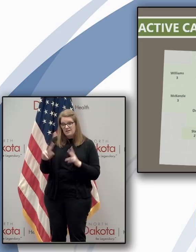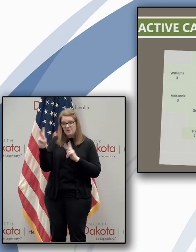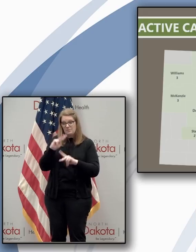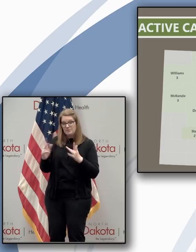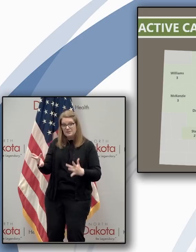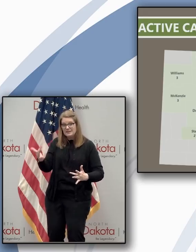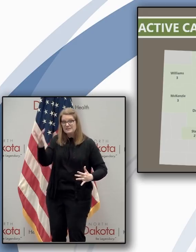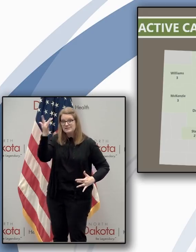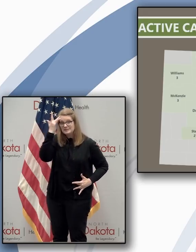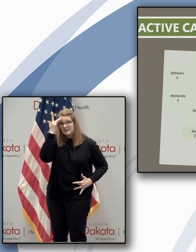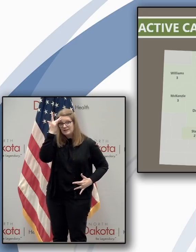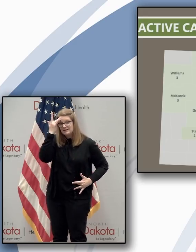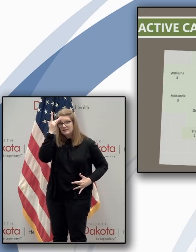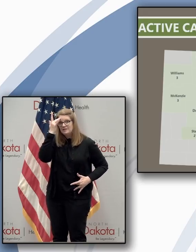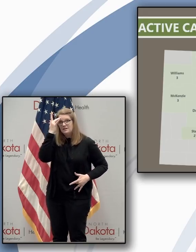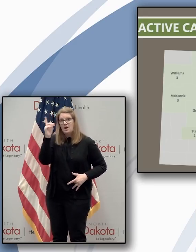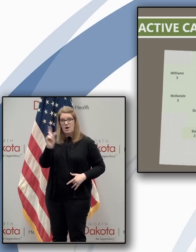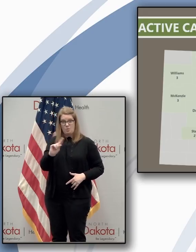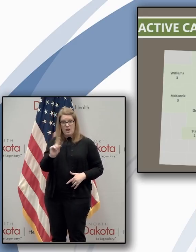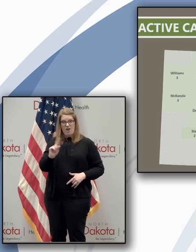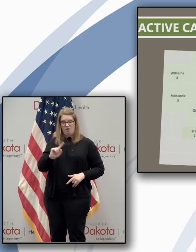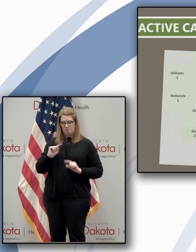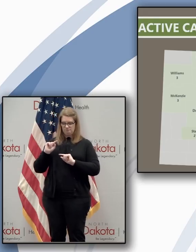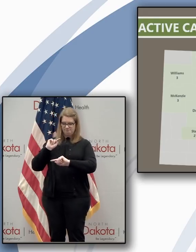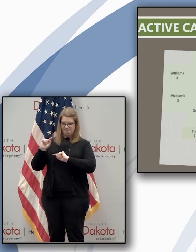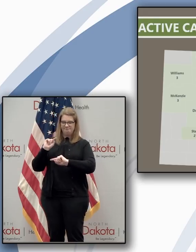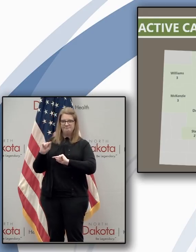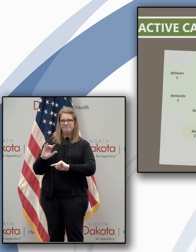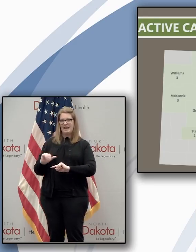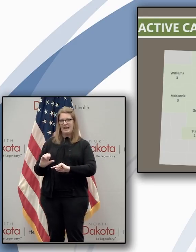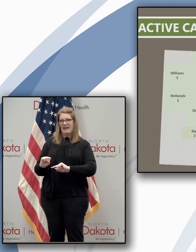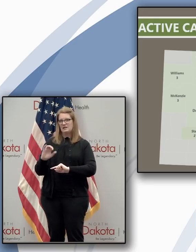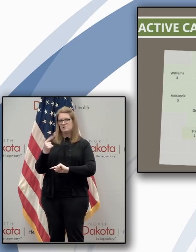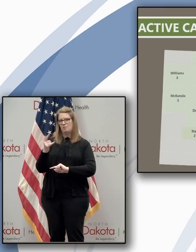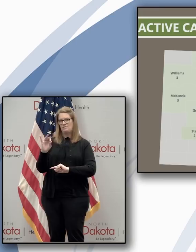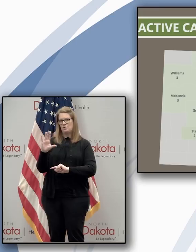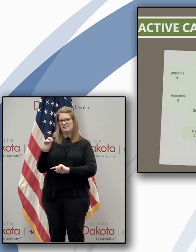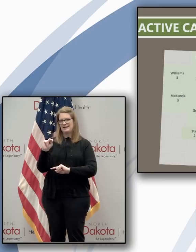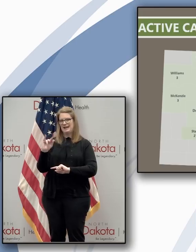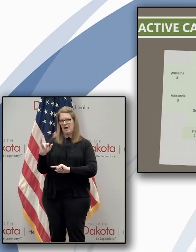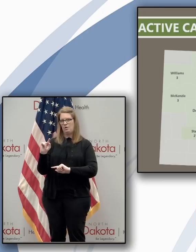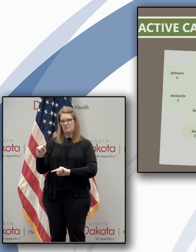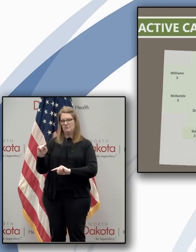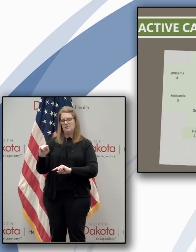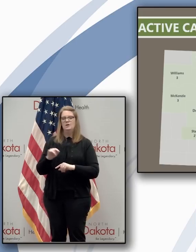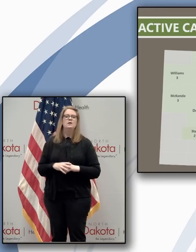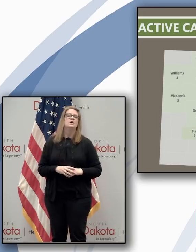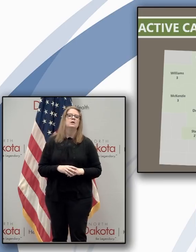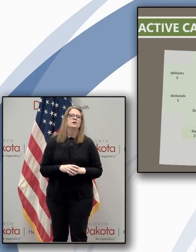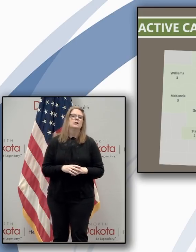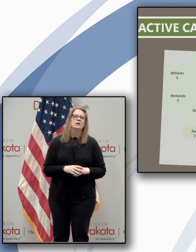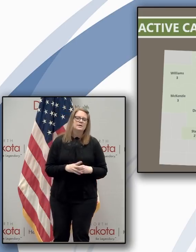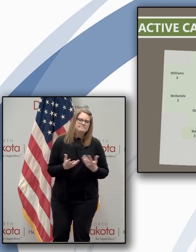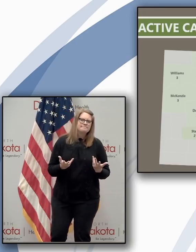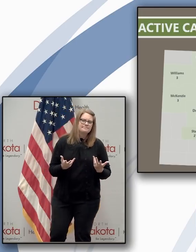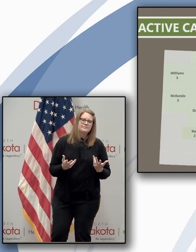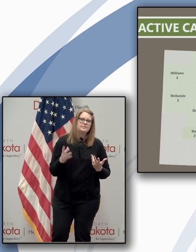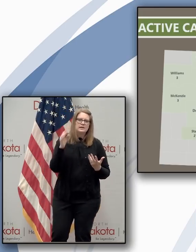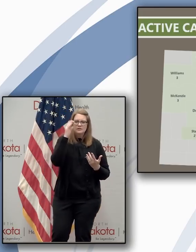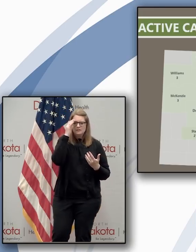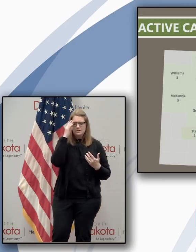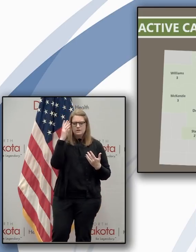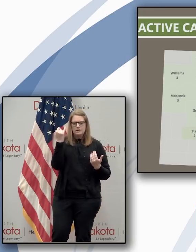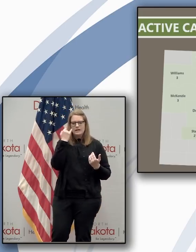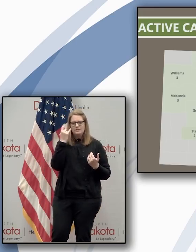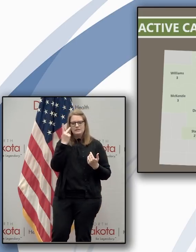total active cases in North Dakota are in those 2 counties. And we naturally would expect to see, if we take a look at